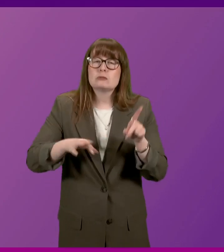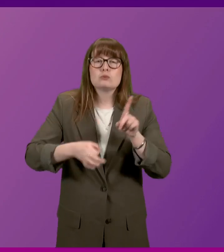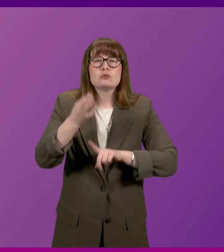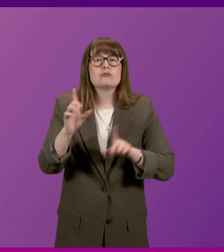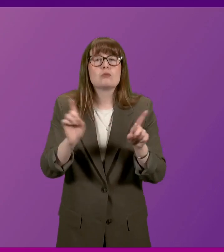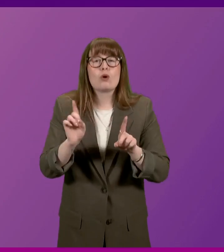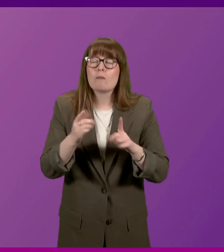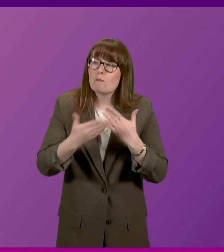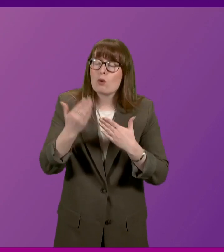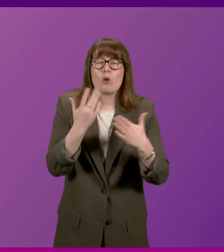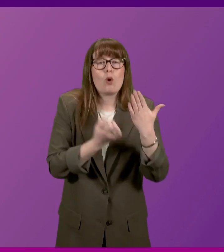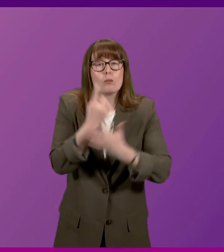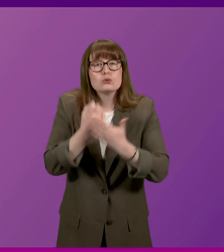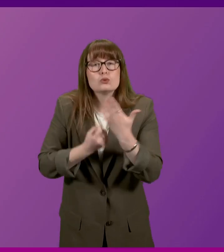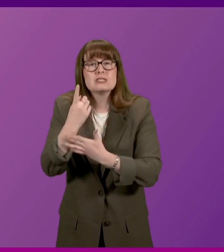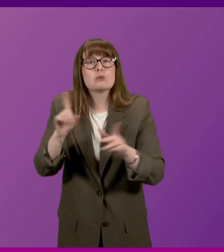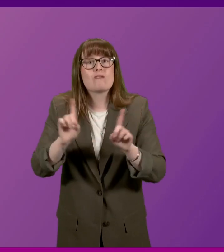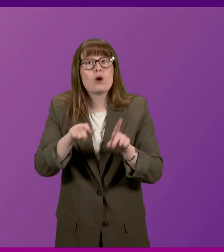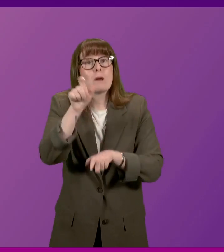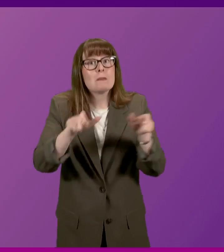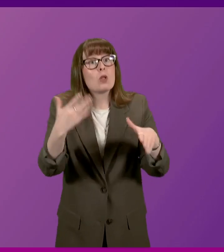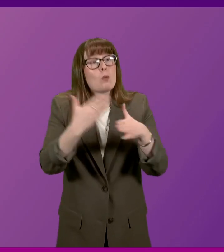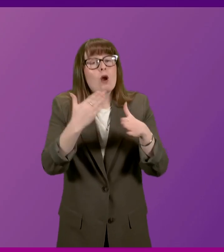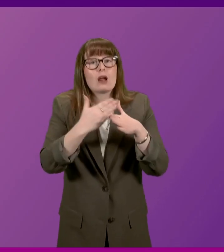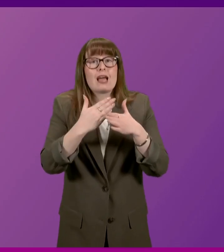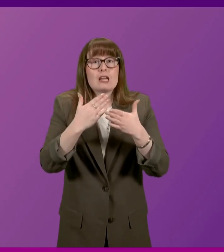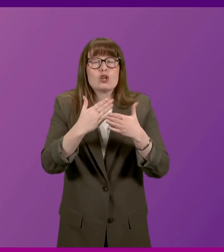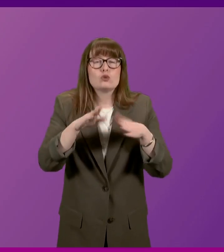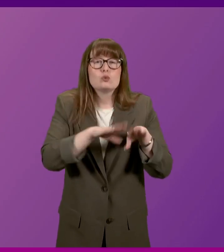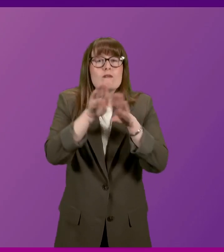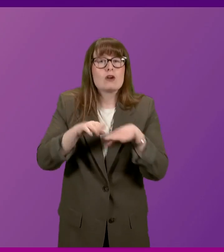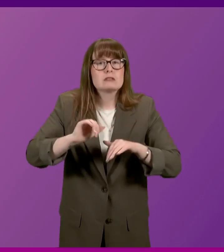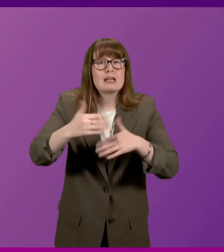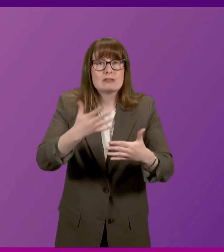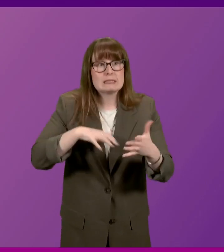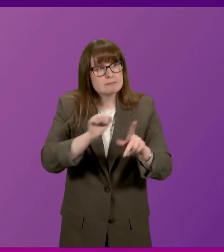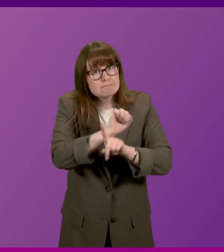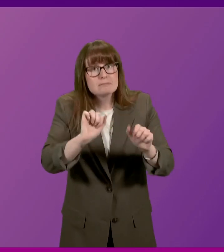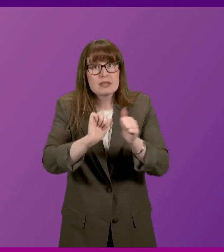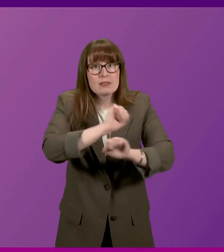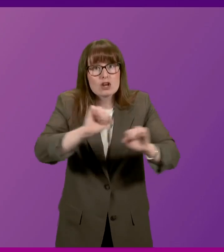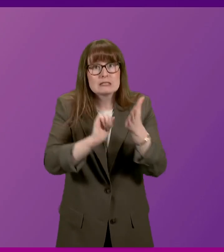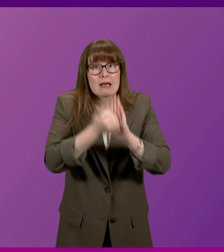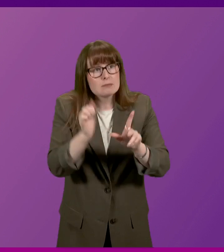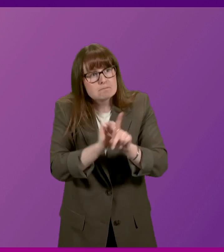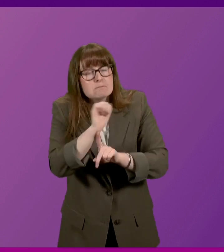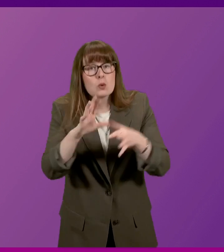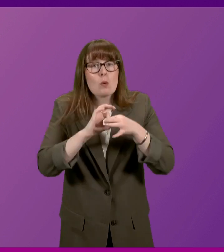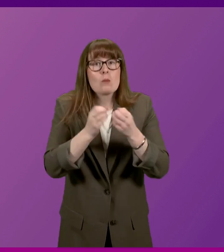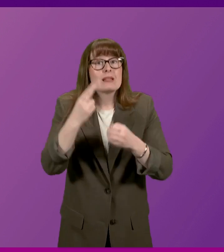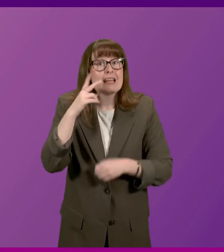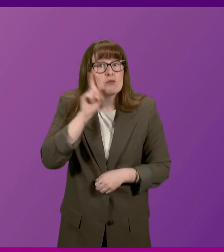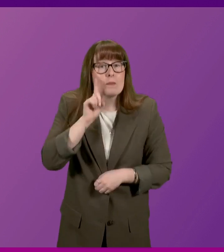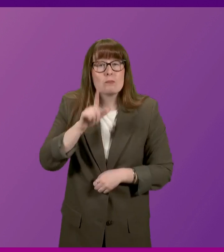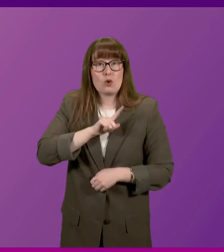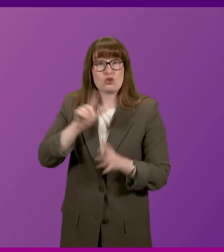the opportunities for people working in the universal services to upskill and understand how to work with deaf women, because we understand if you're in a rural